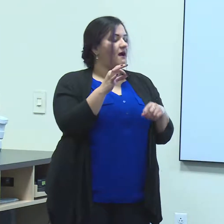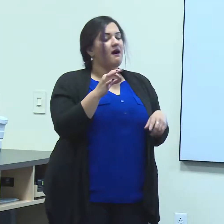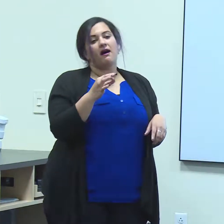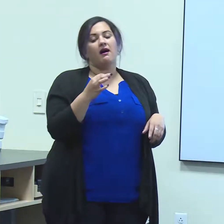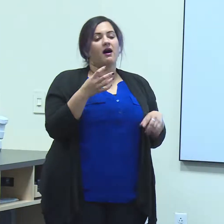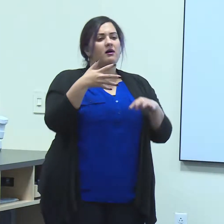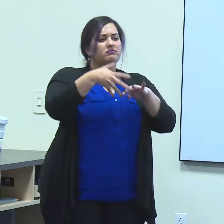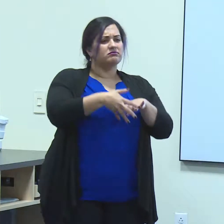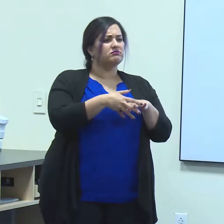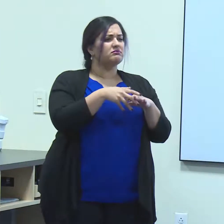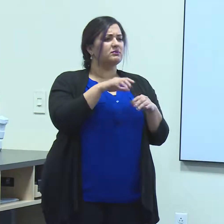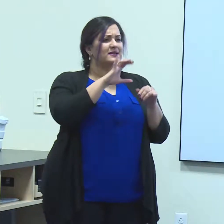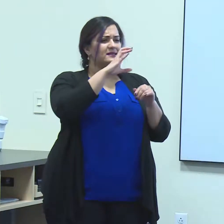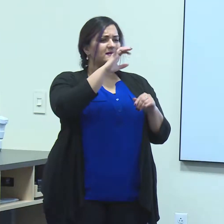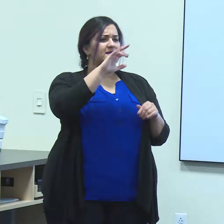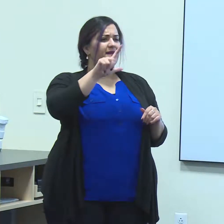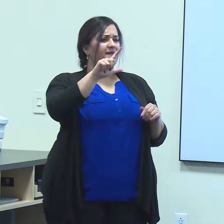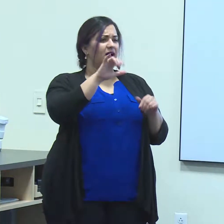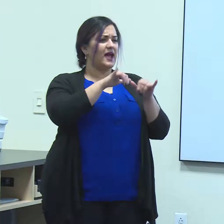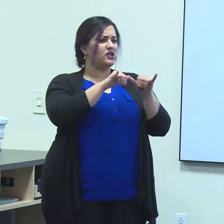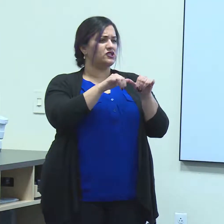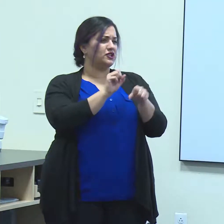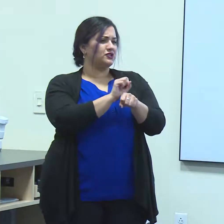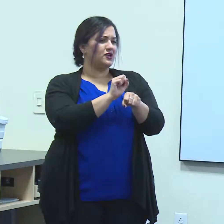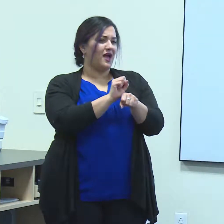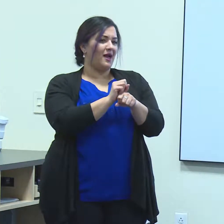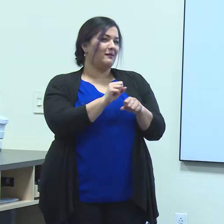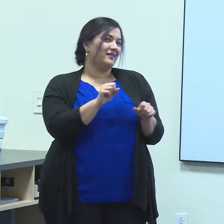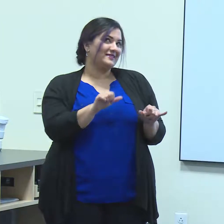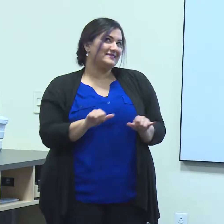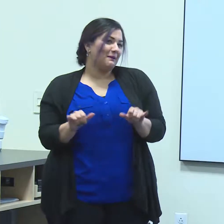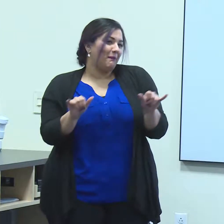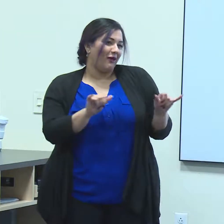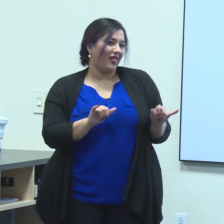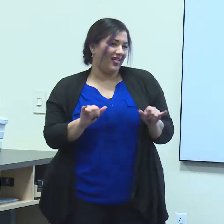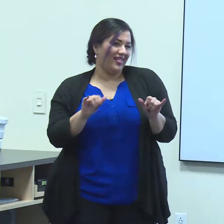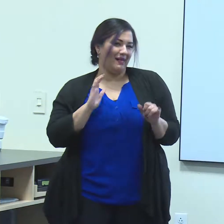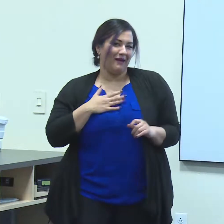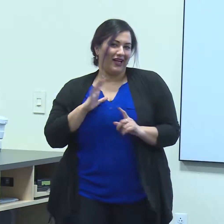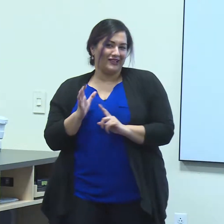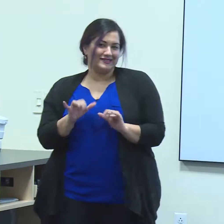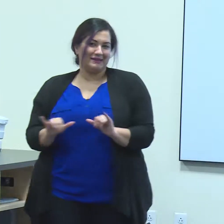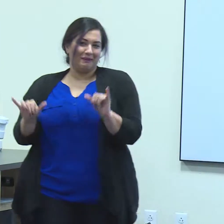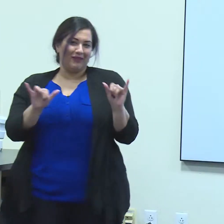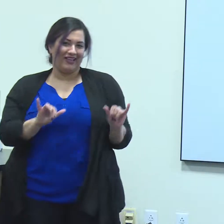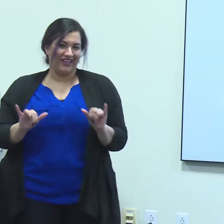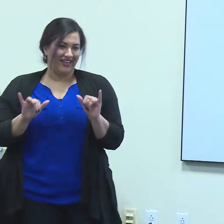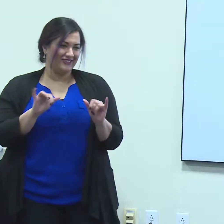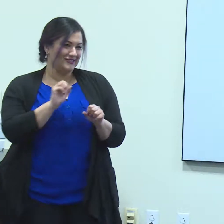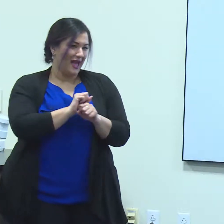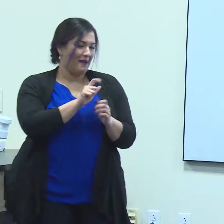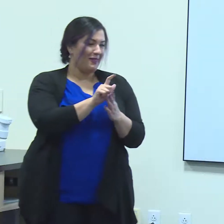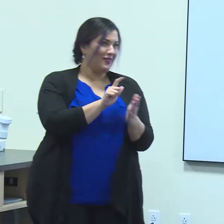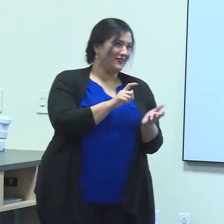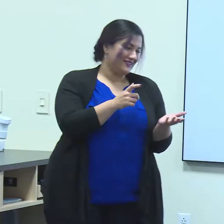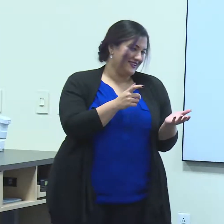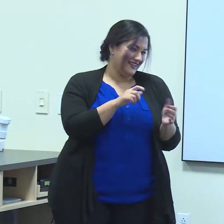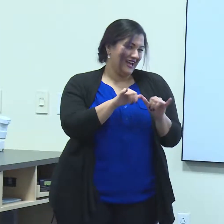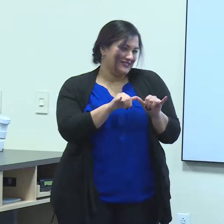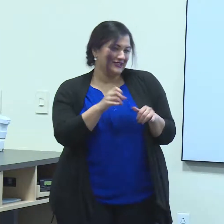US. He found a civil engineering job. That's a very similar in my culture.